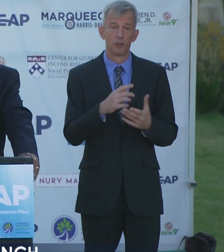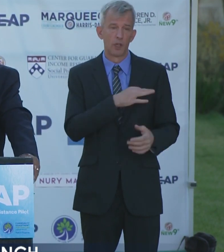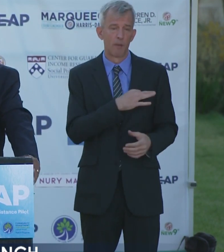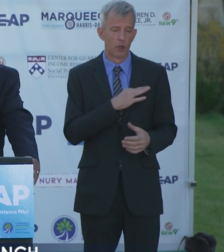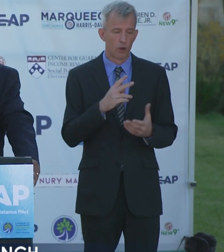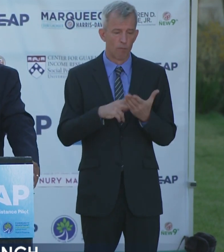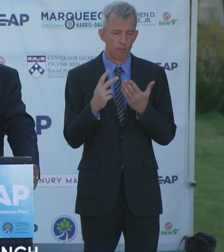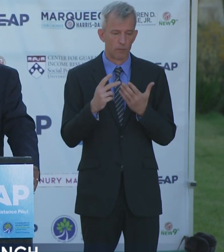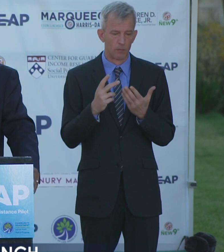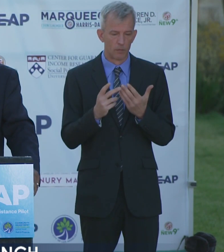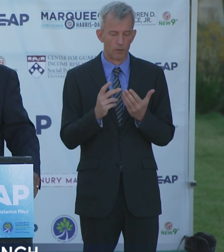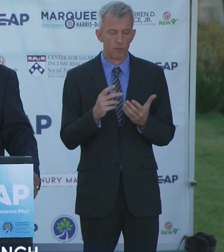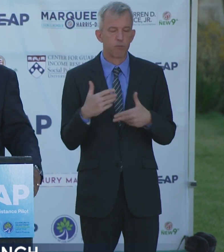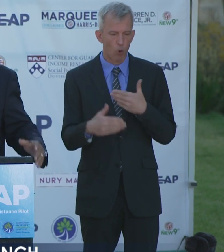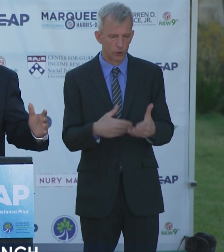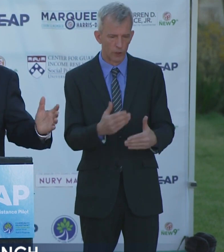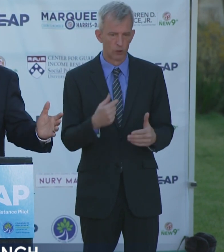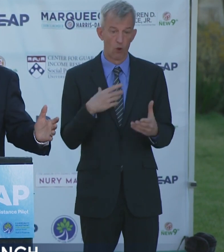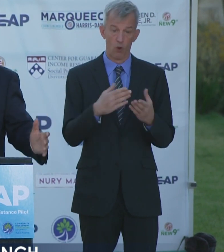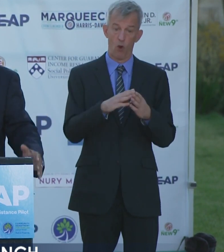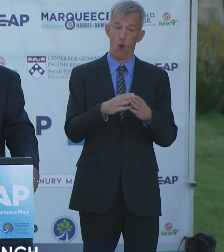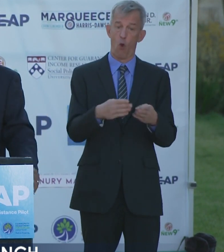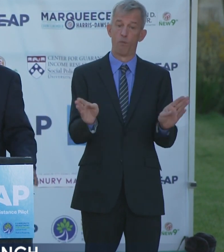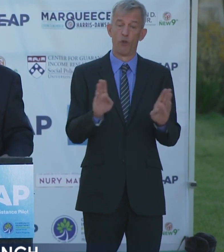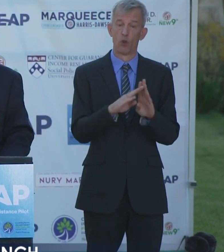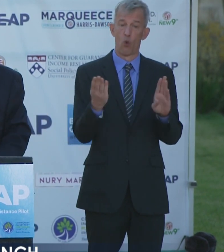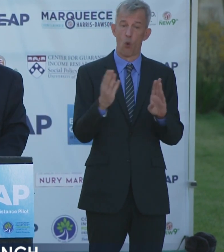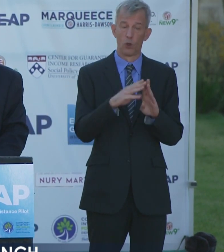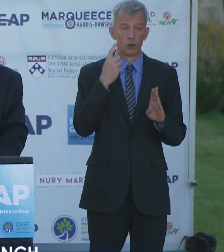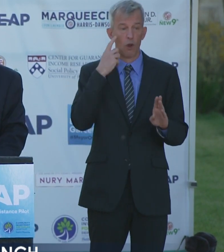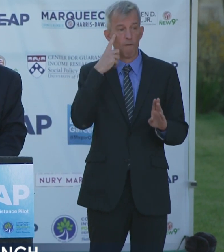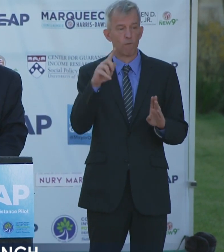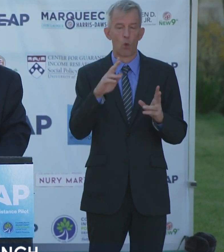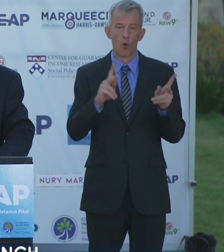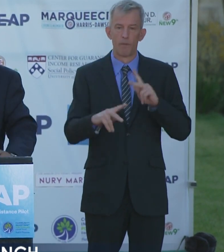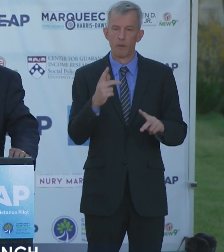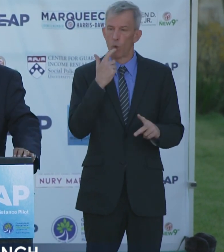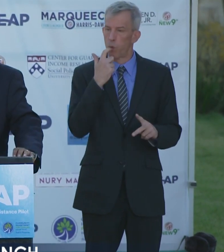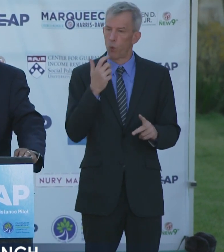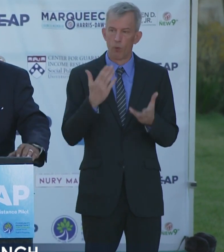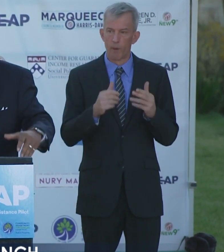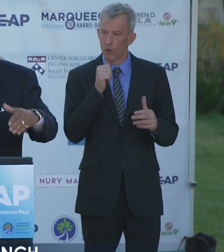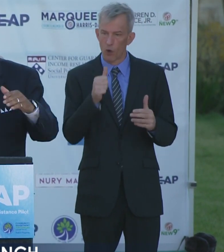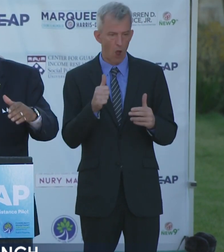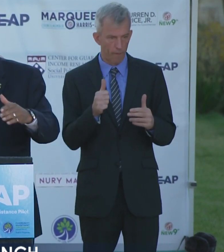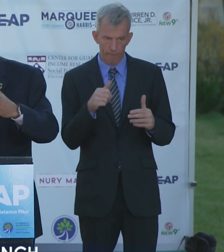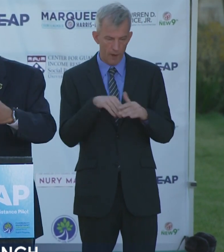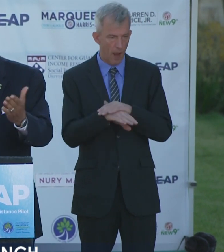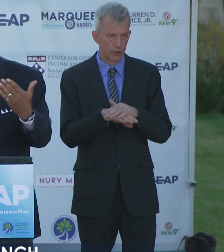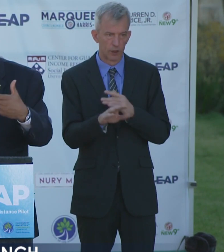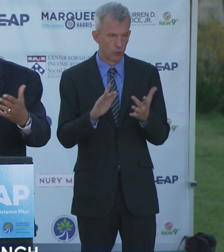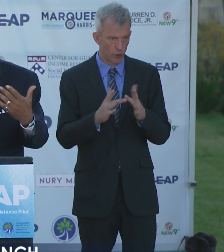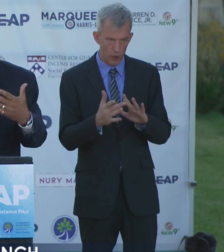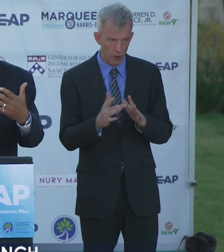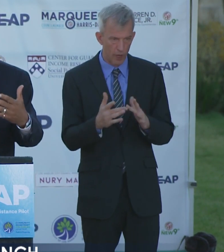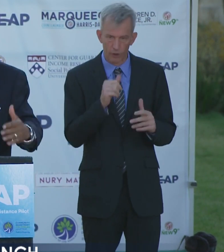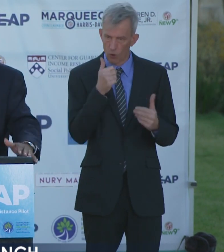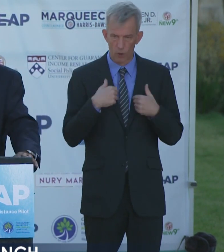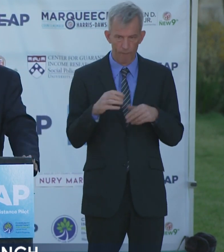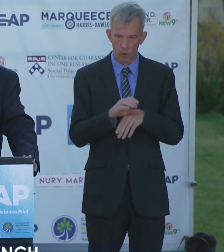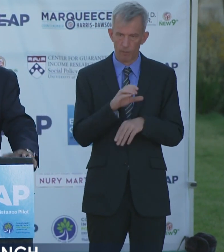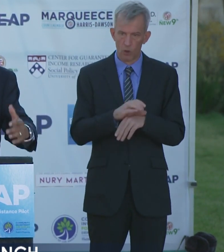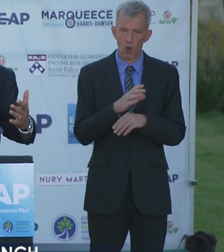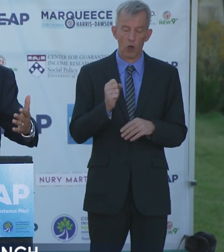office for our neighbors who might not have a computer or access to the internet. So we're creating these hubs all around our